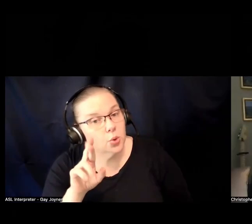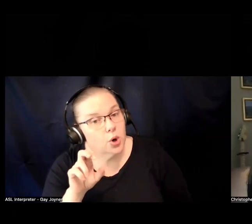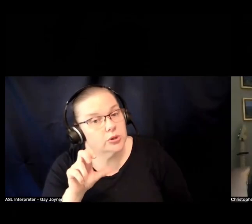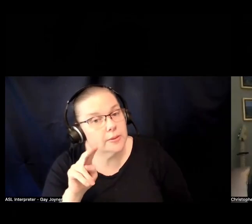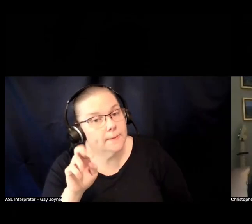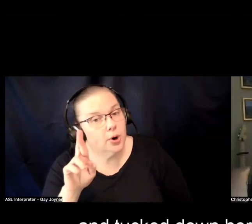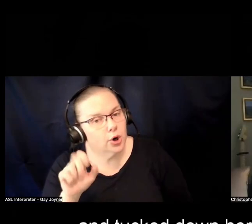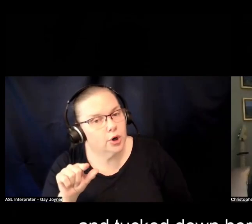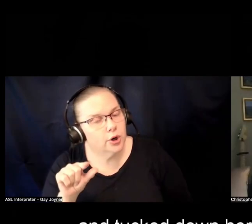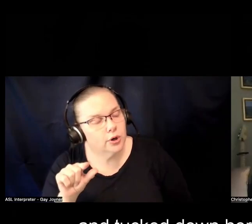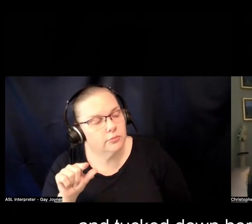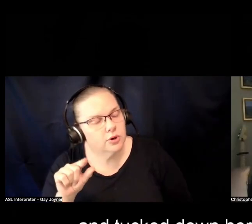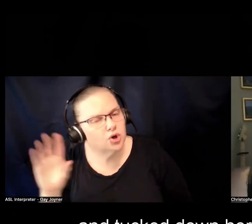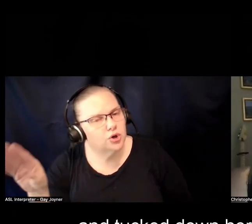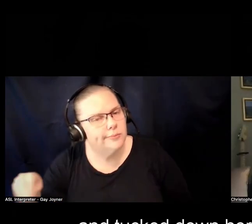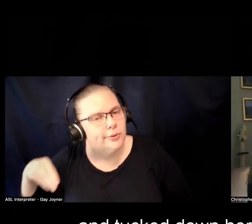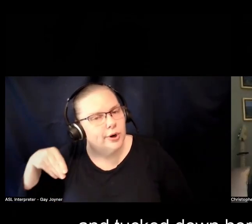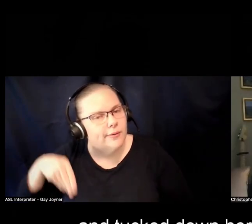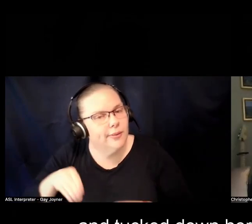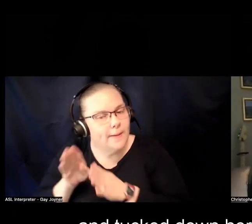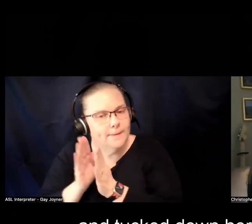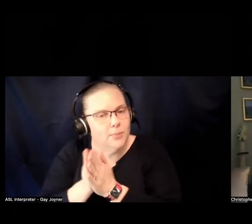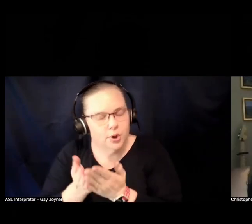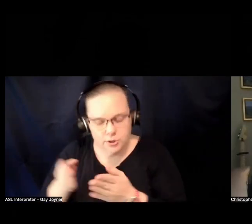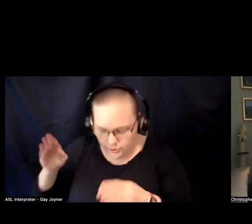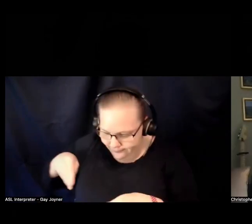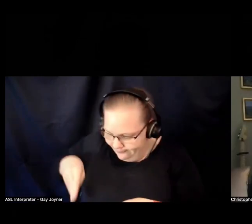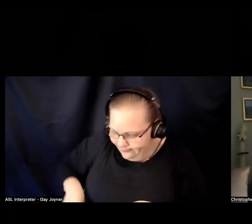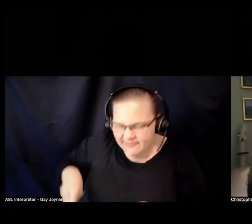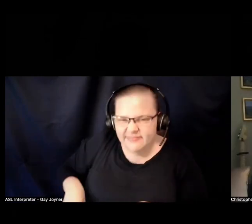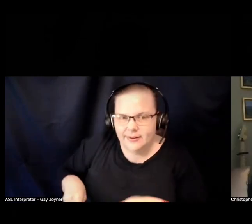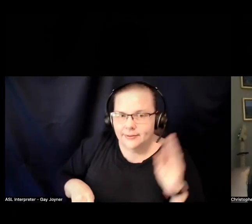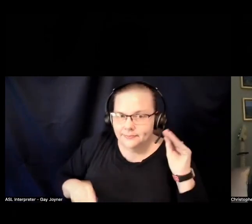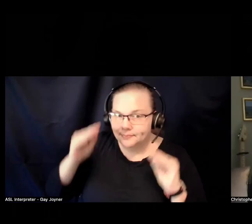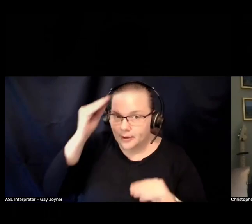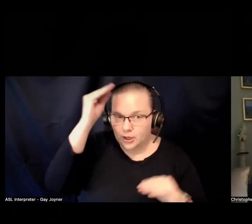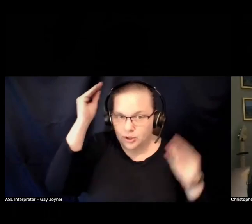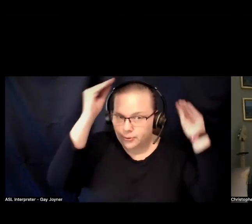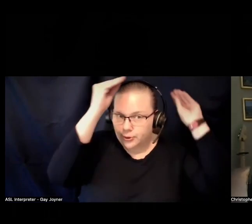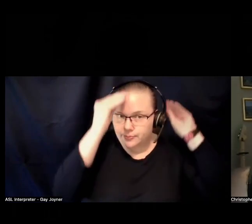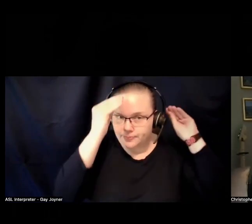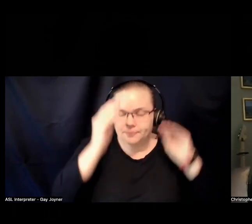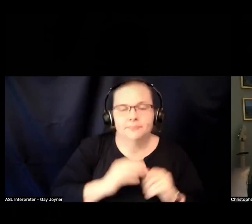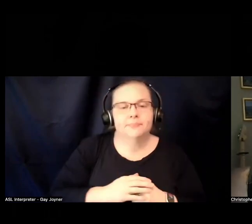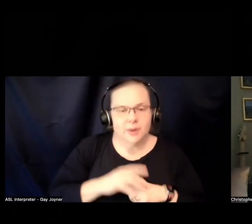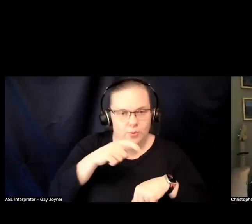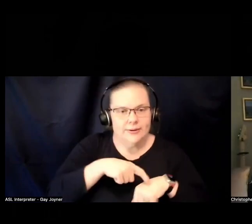into her briefcase and tucked on her khaki hat at the angle she liked. It was time to go. There was work to do.